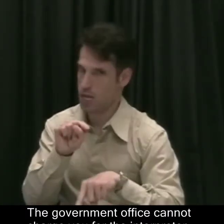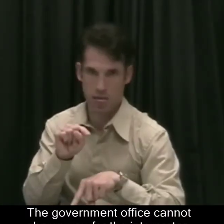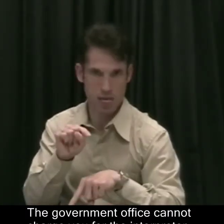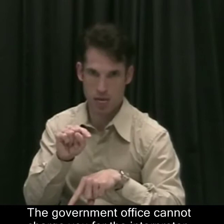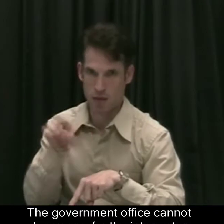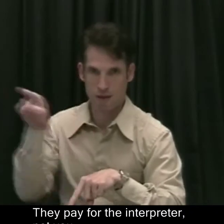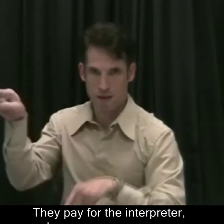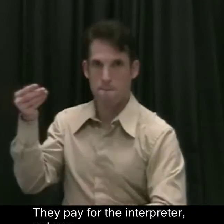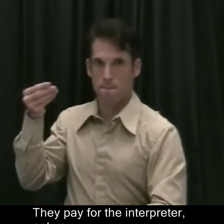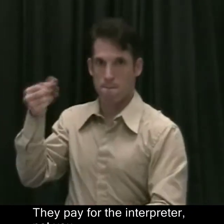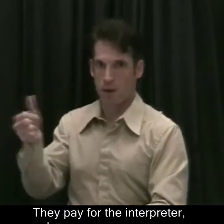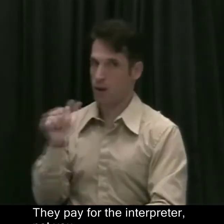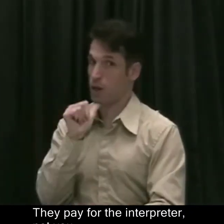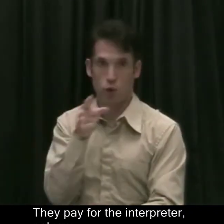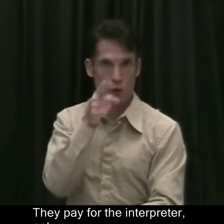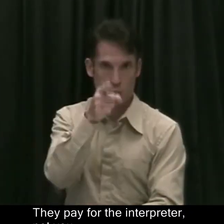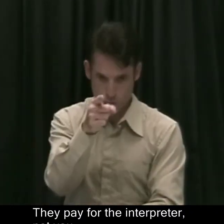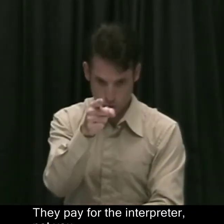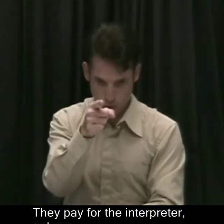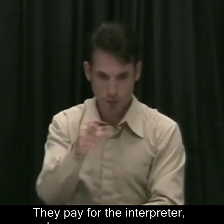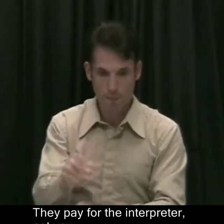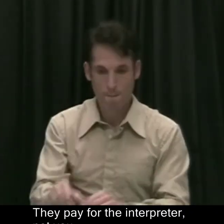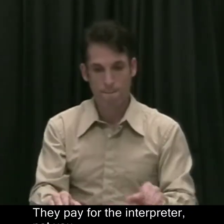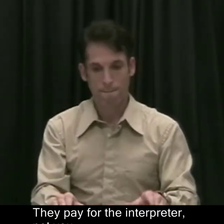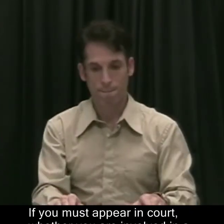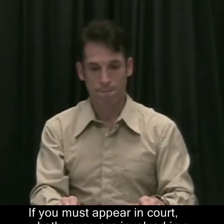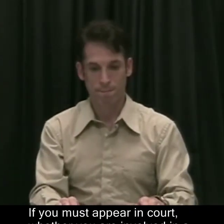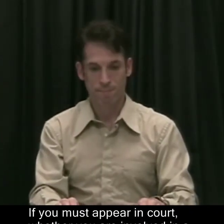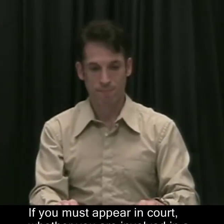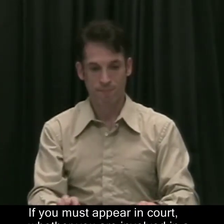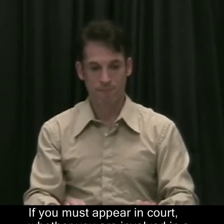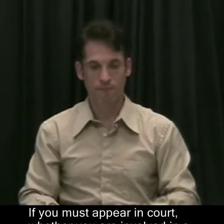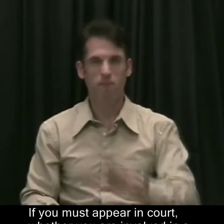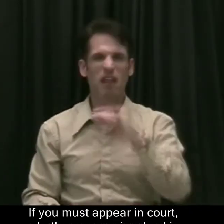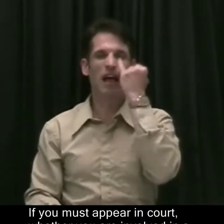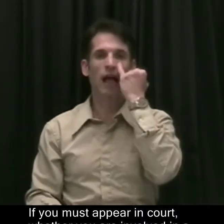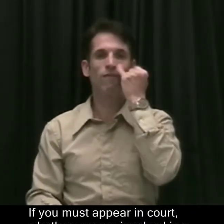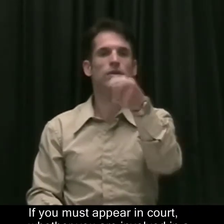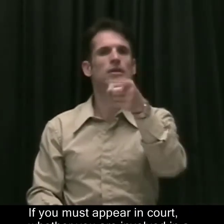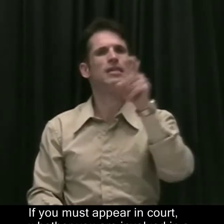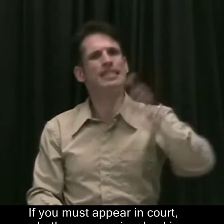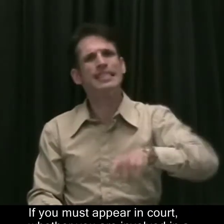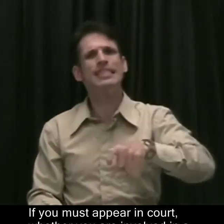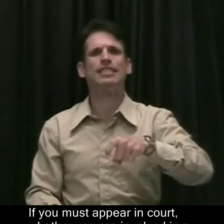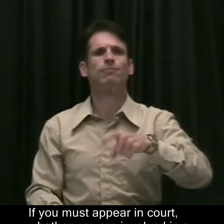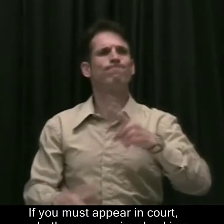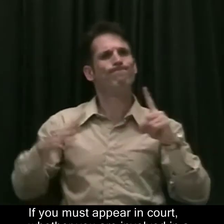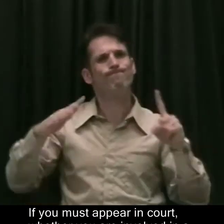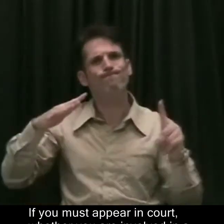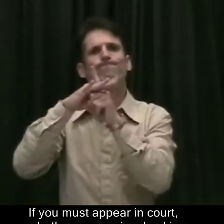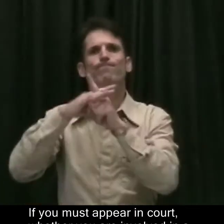They pay for the interpreter, not you. If you must appear in court, whether you are involved in a lawsuit,